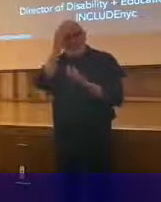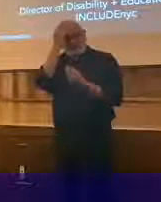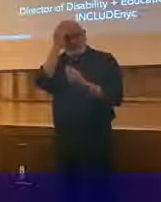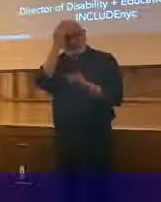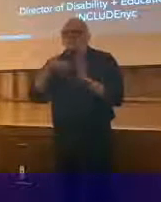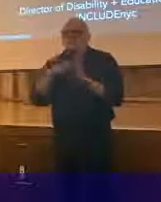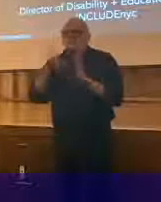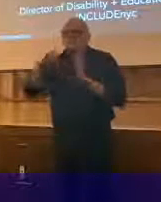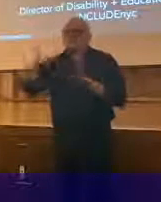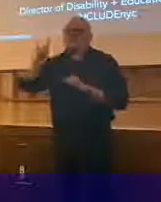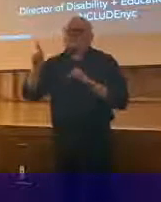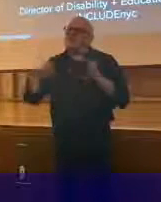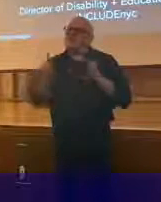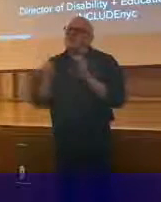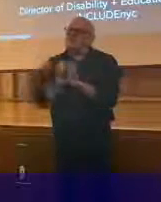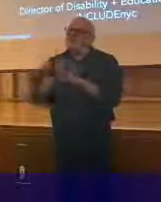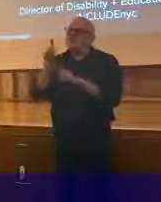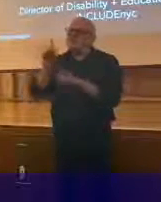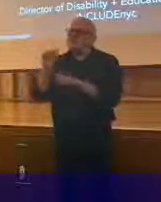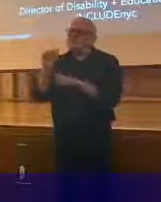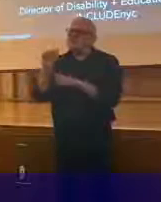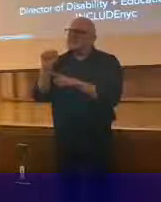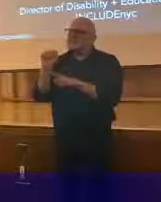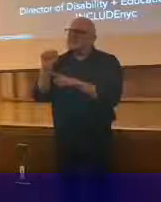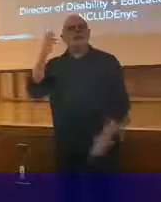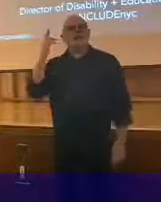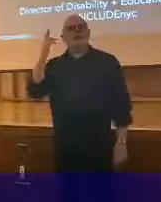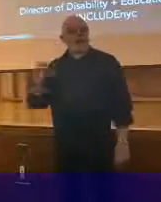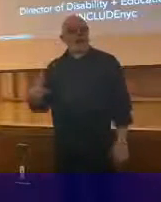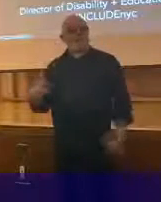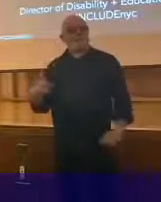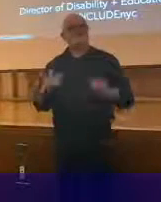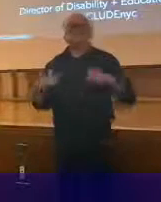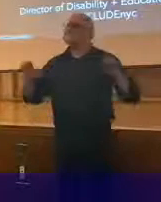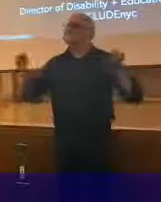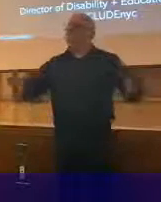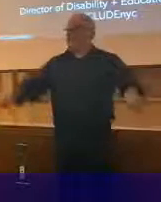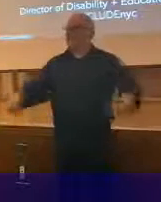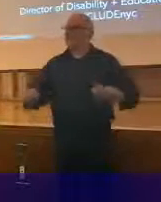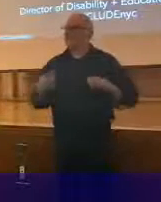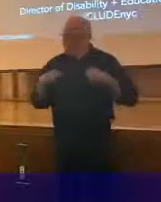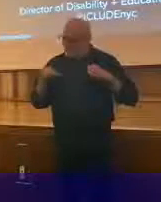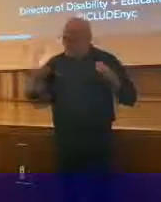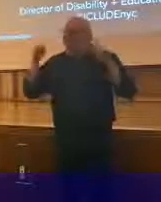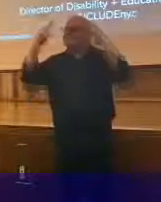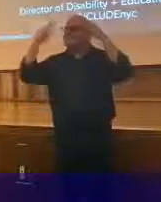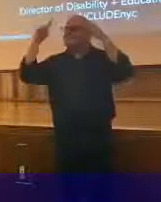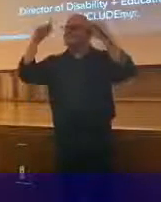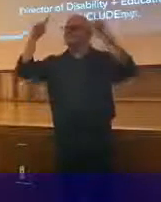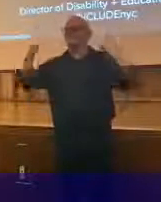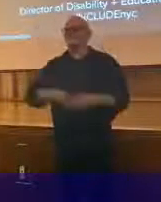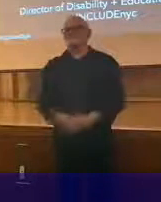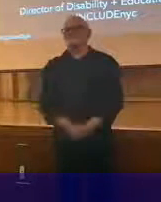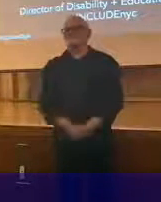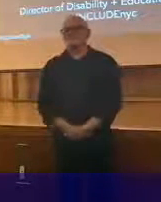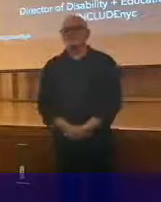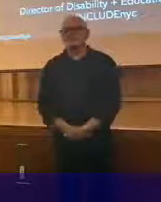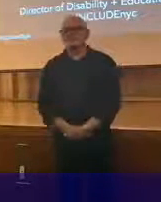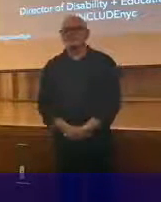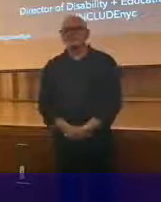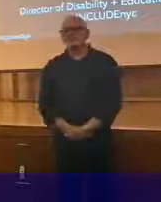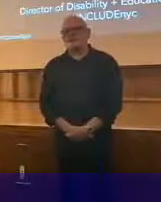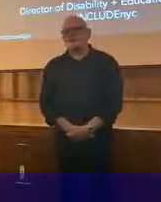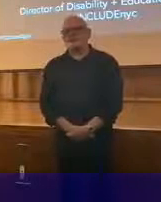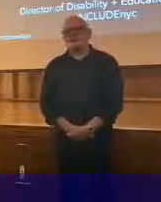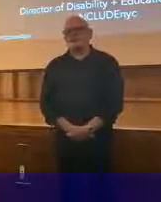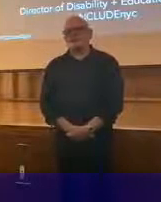We're all on the same side, and ultimately we all have the same goals for our students and families. The only difference amongst us is that we each have different